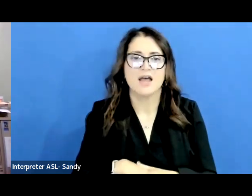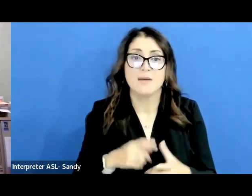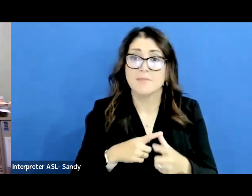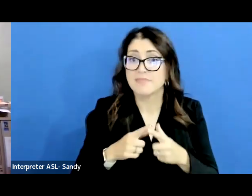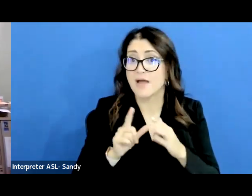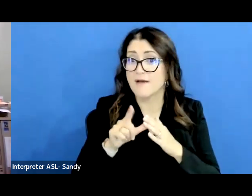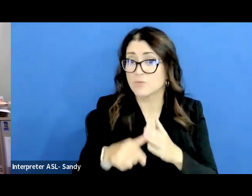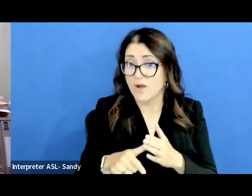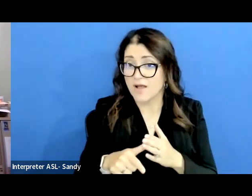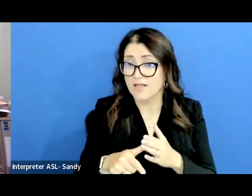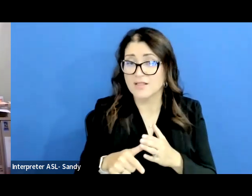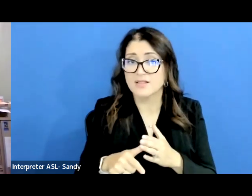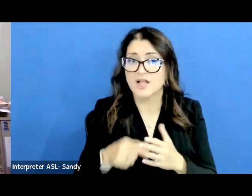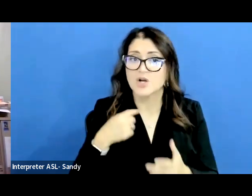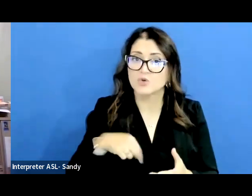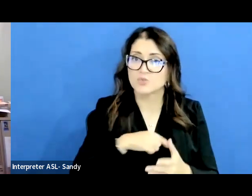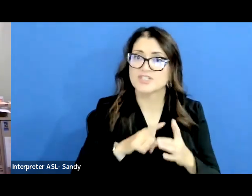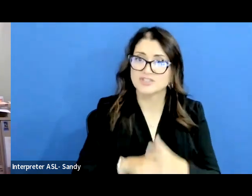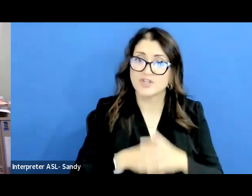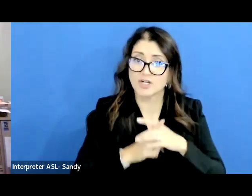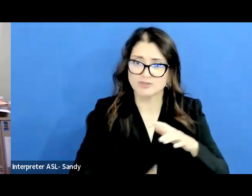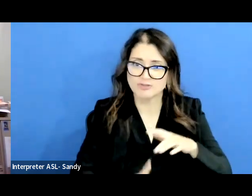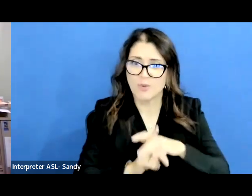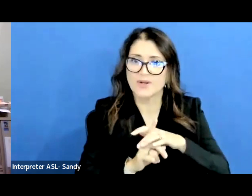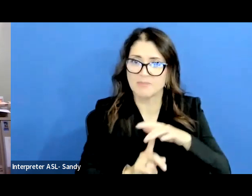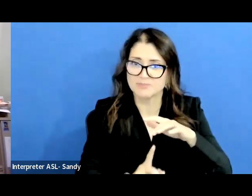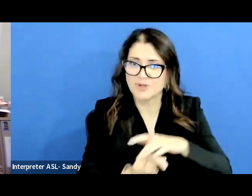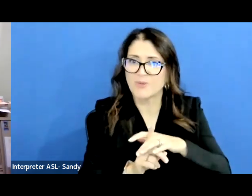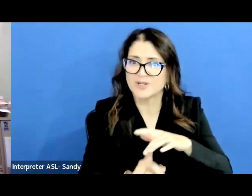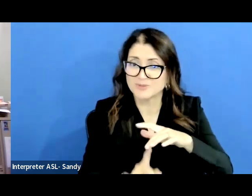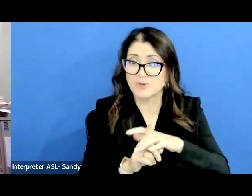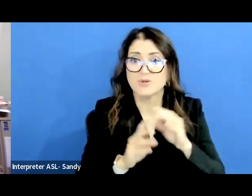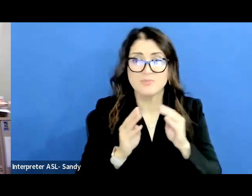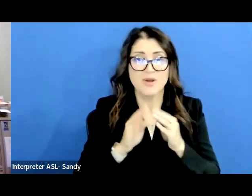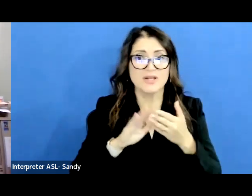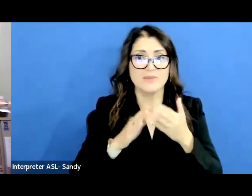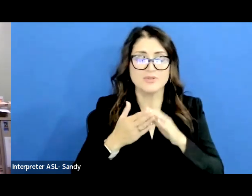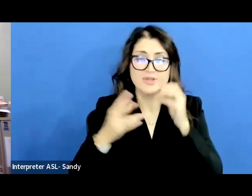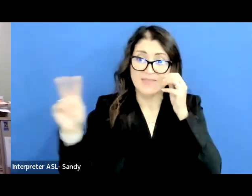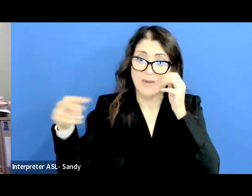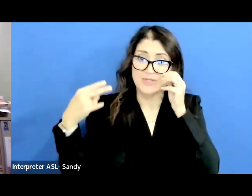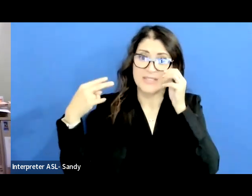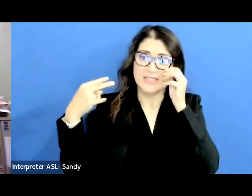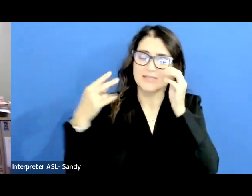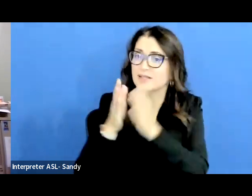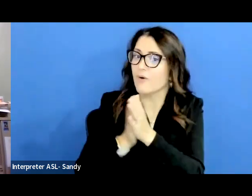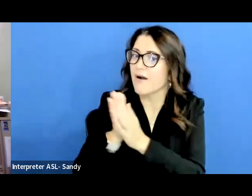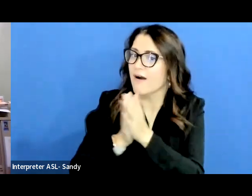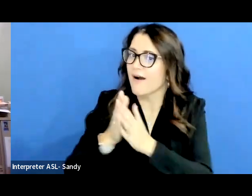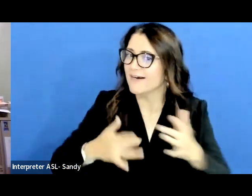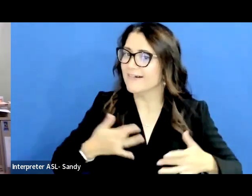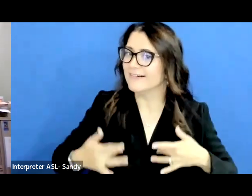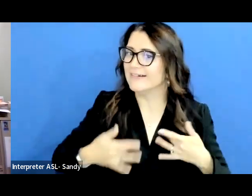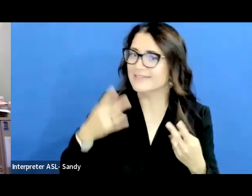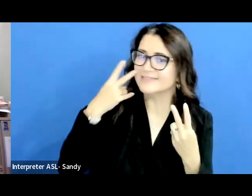as we started showing up in the community, that they'd see us and they were eager to see us, and they were